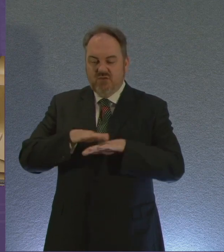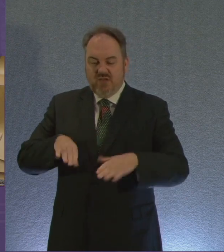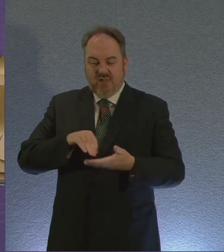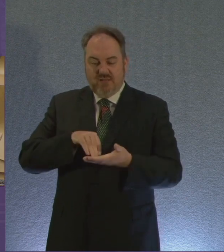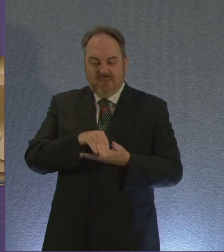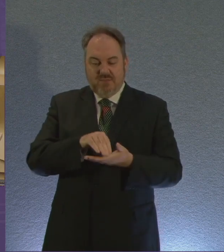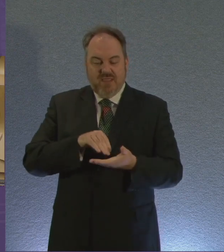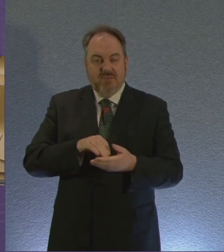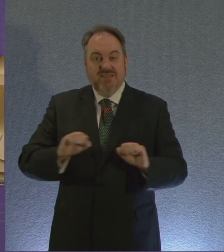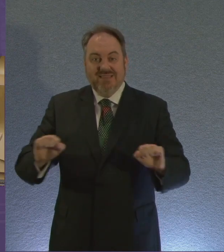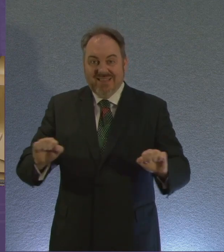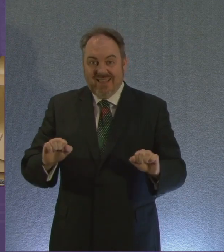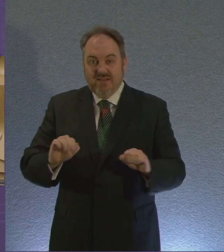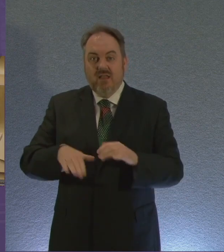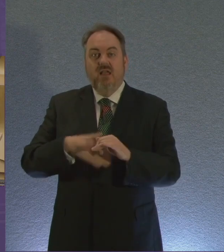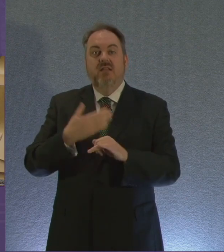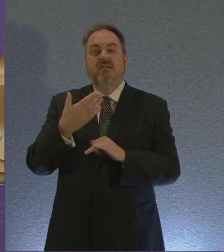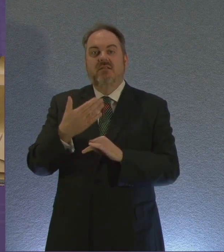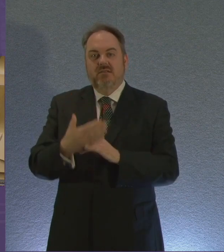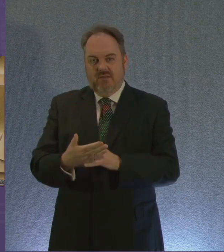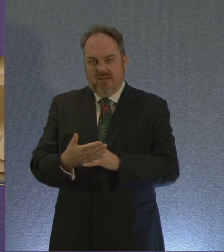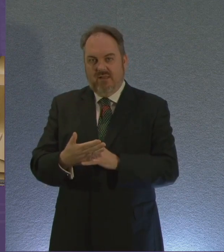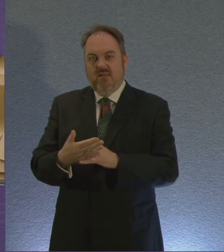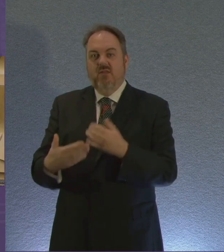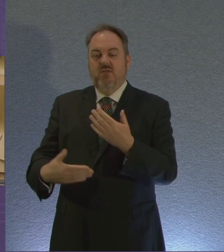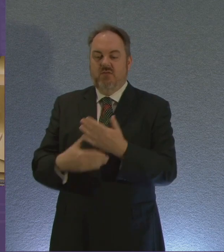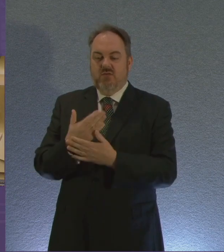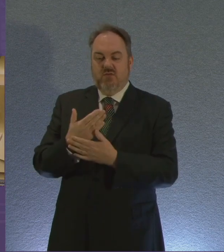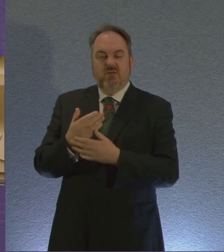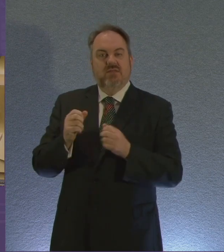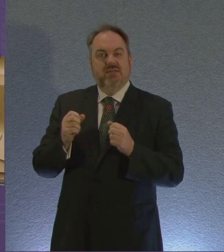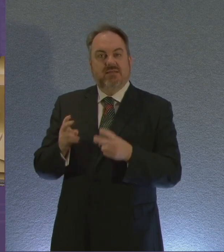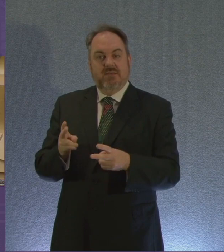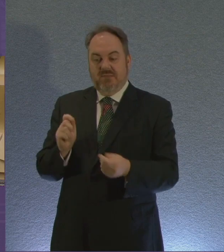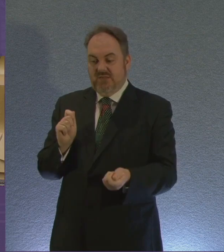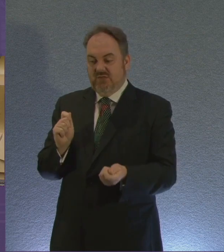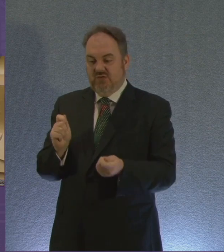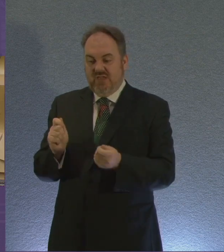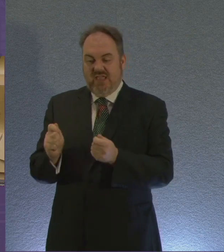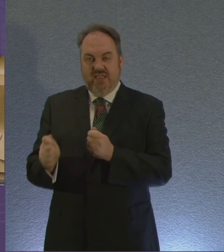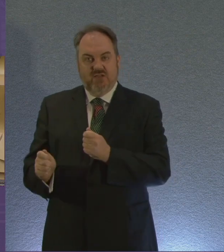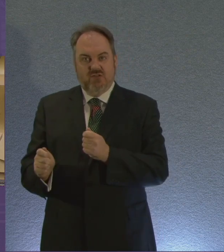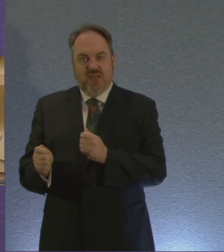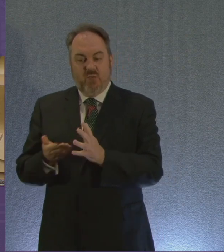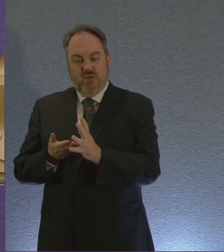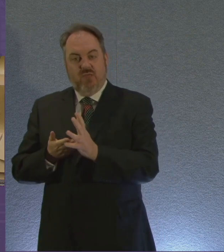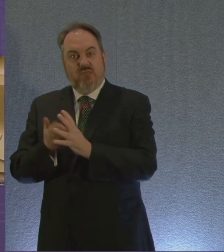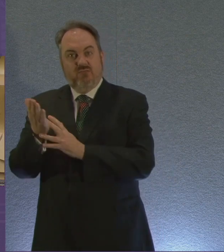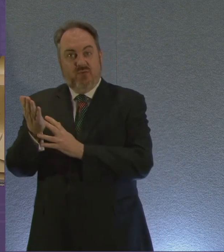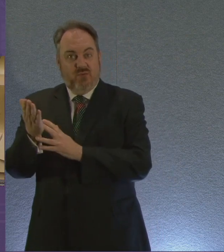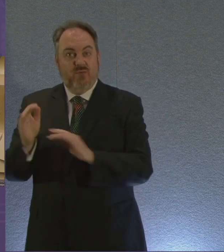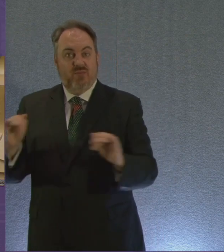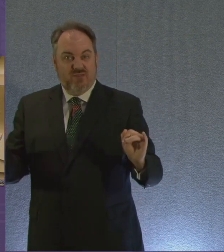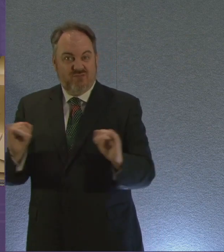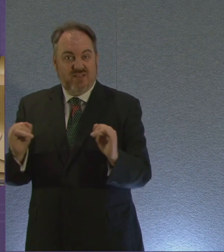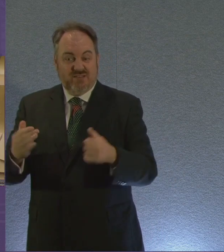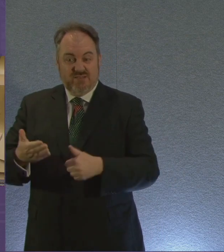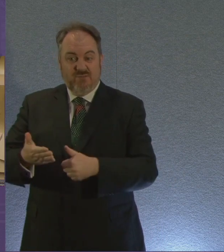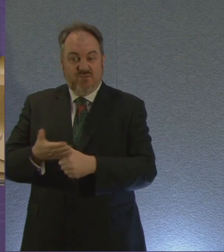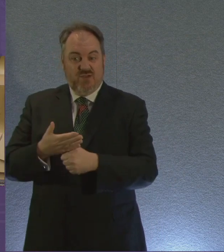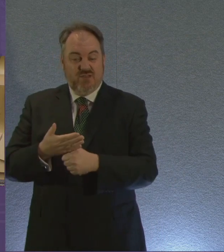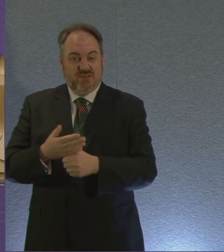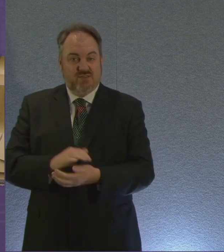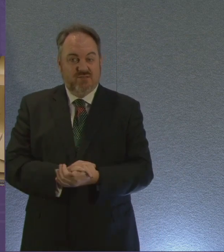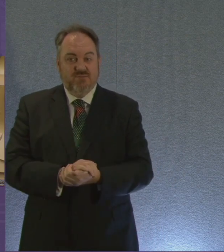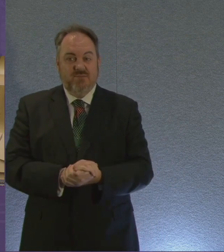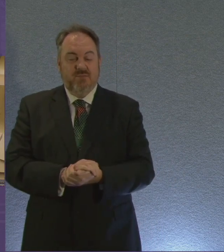payments until the Social Security Programme and Social Security Scotland return to something approaching normal operations. Given the uncertainty, I can